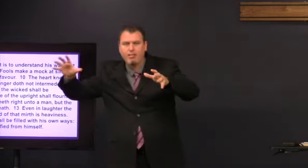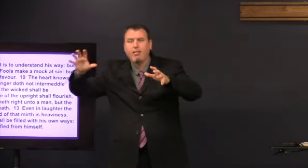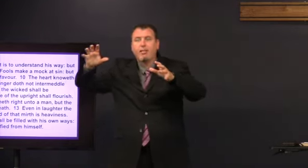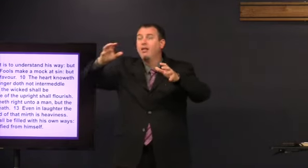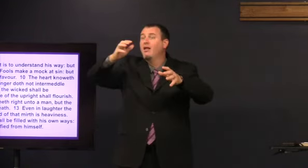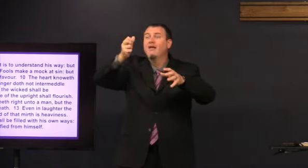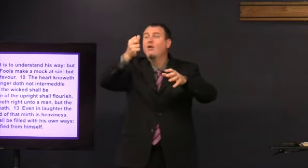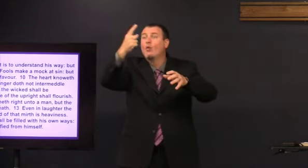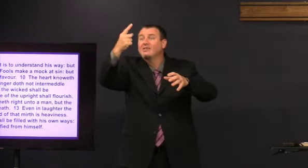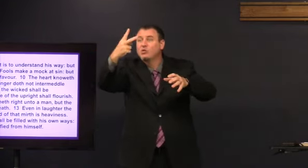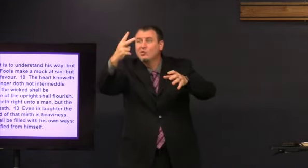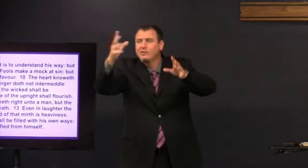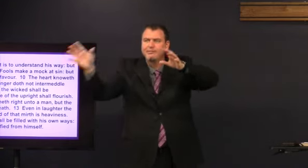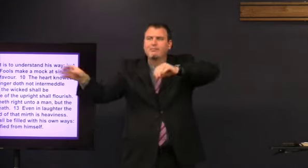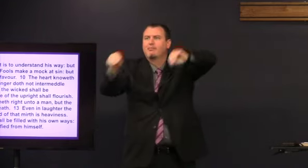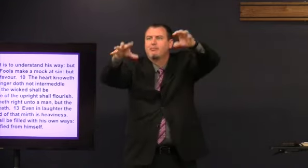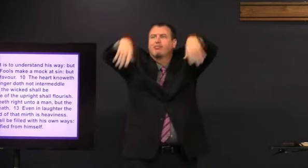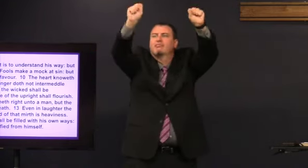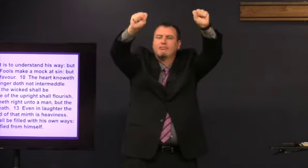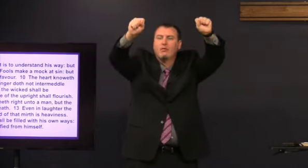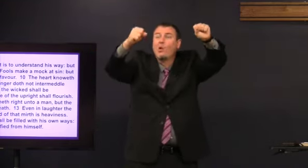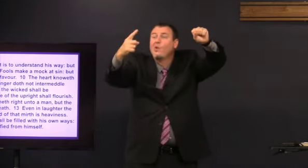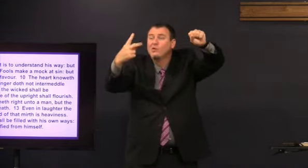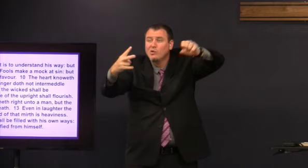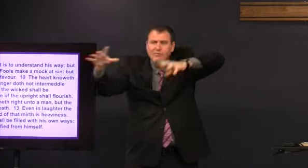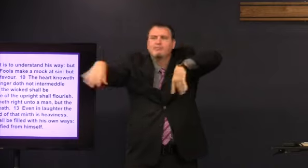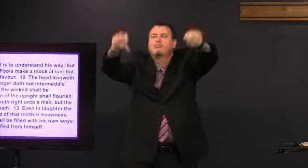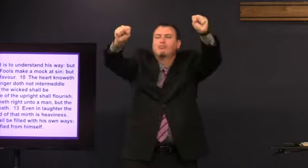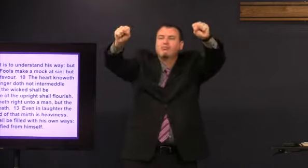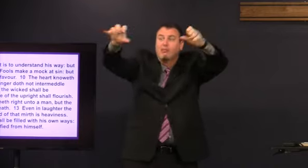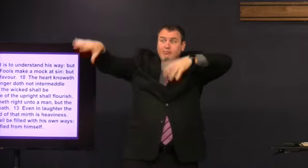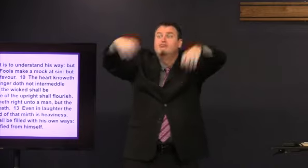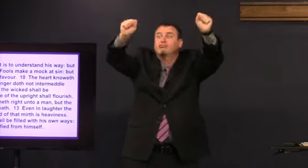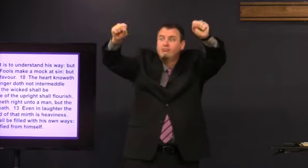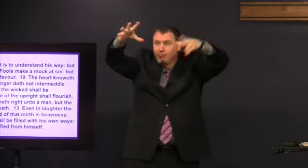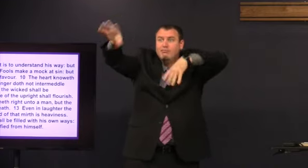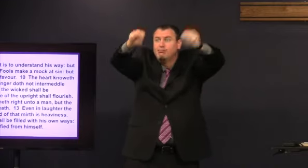not change hands very much. But in Israel,